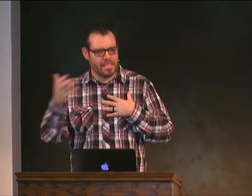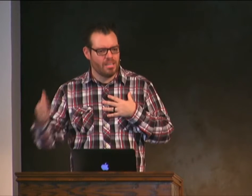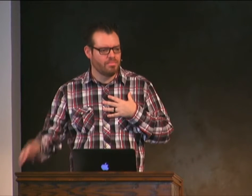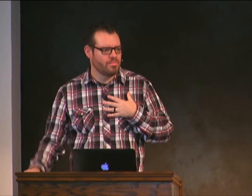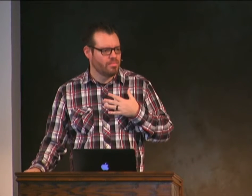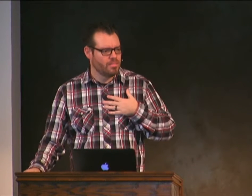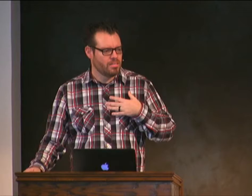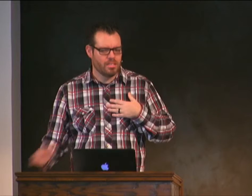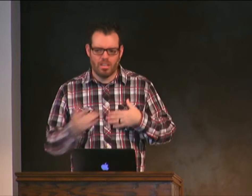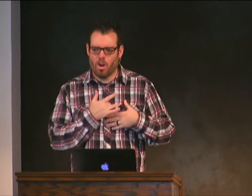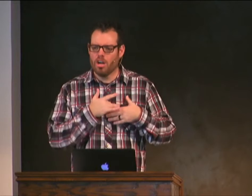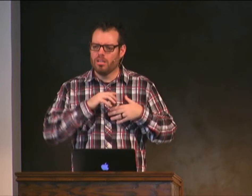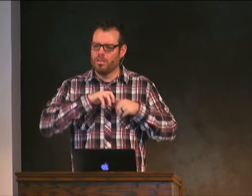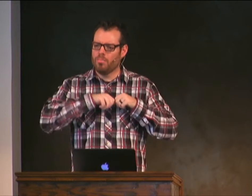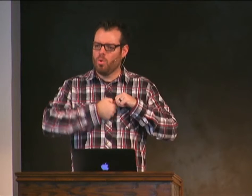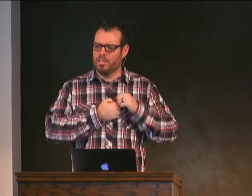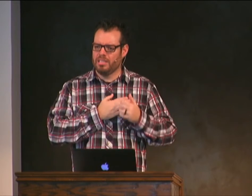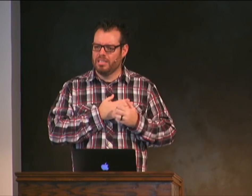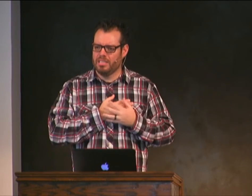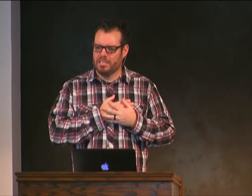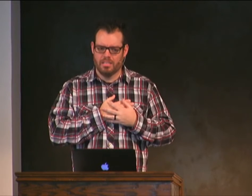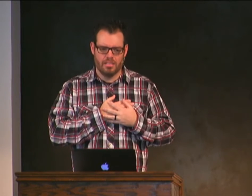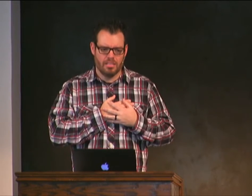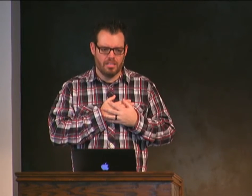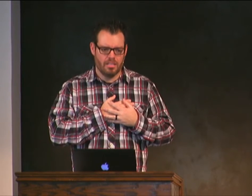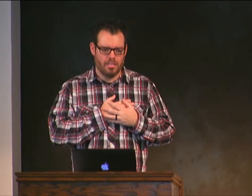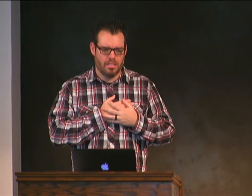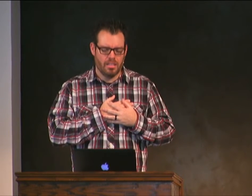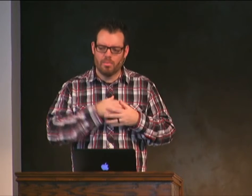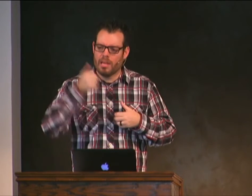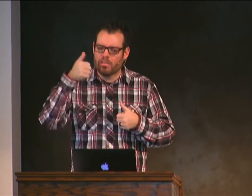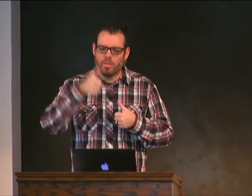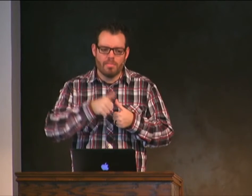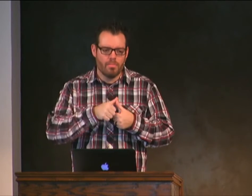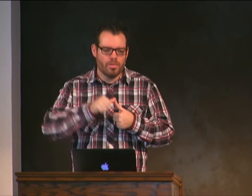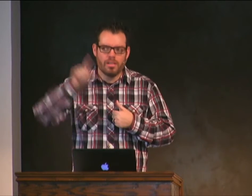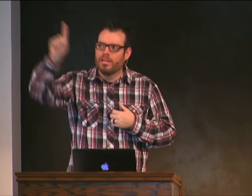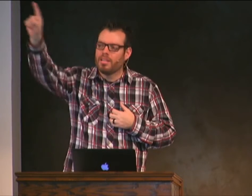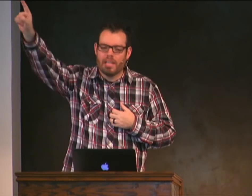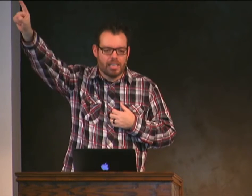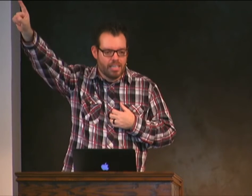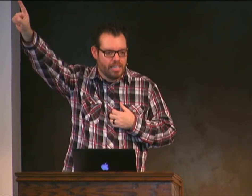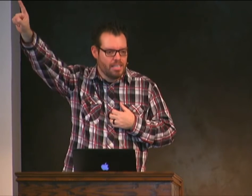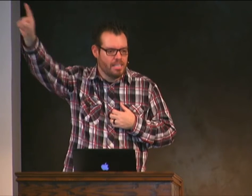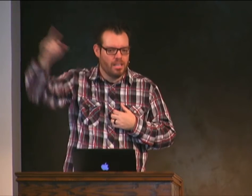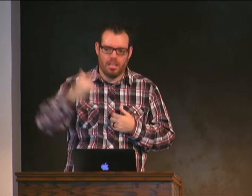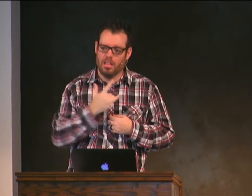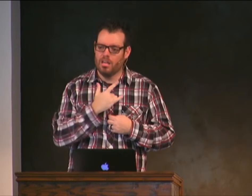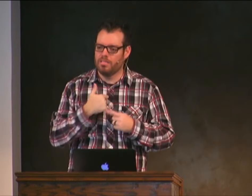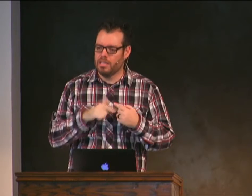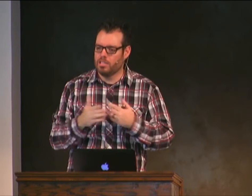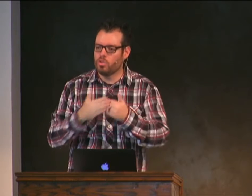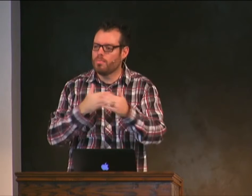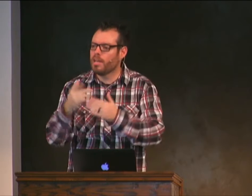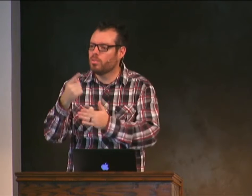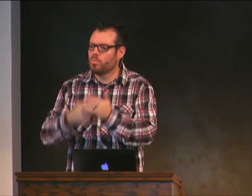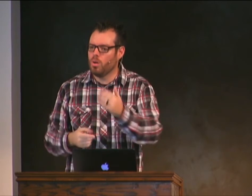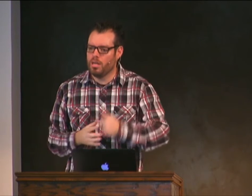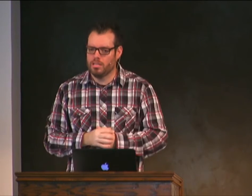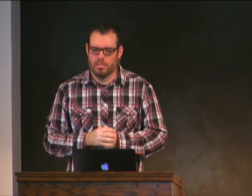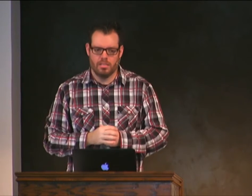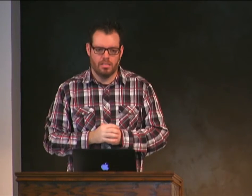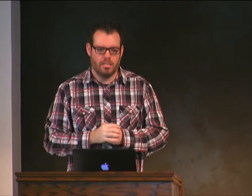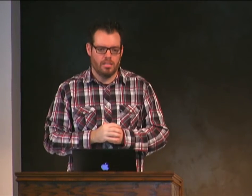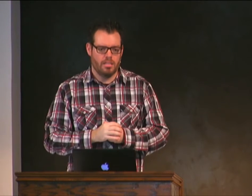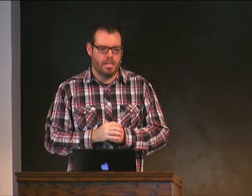We mess up. The heart mourns. We have to remember that he loves us no matter